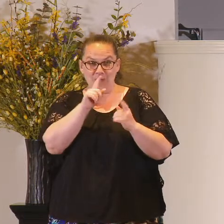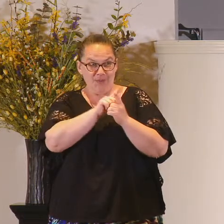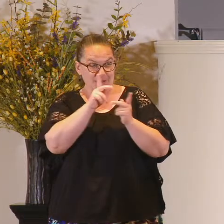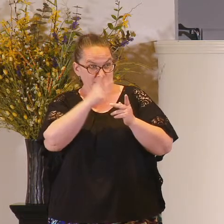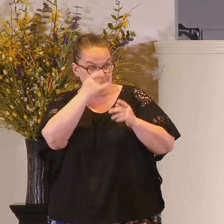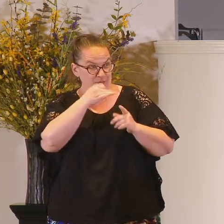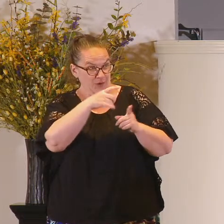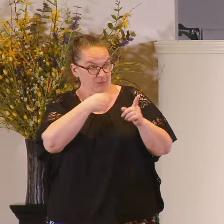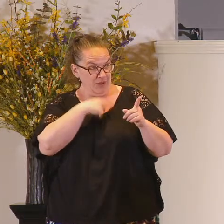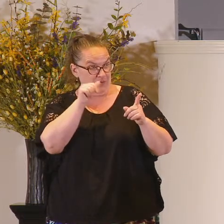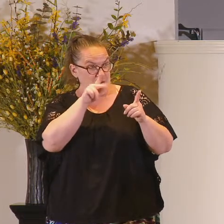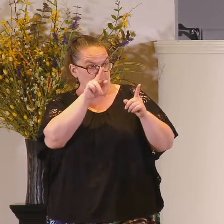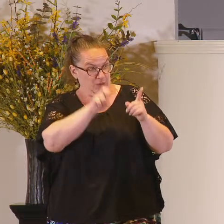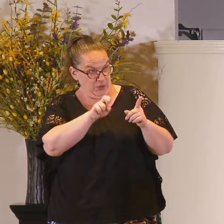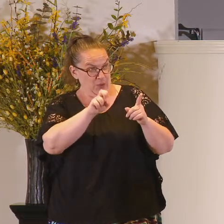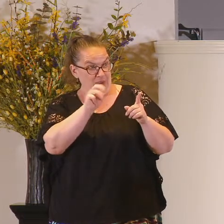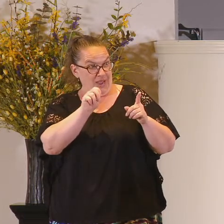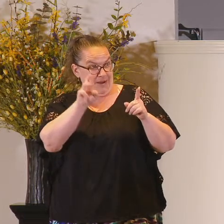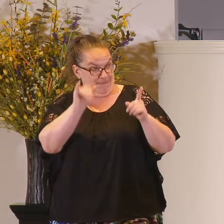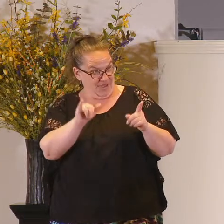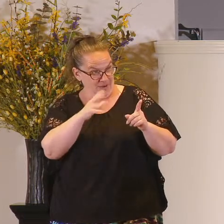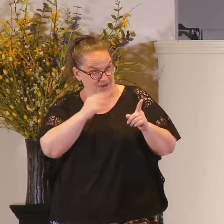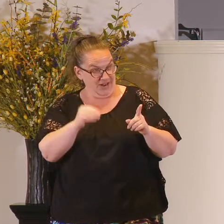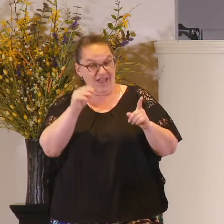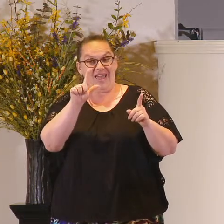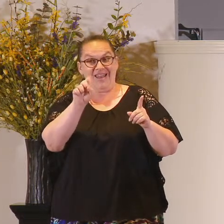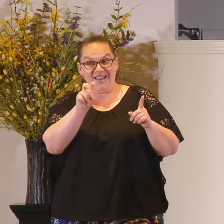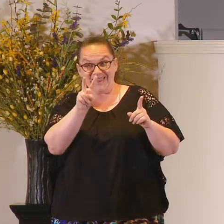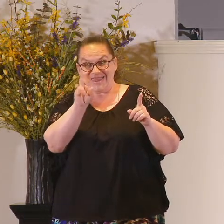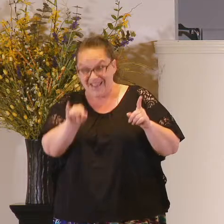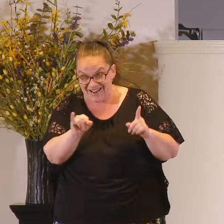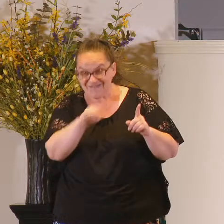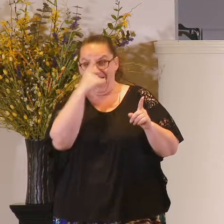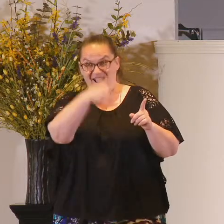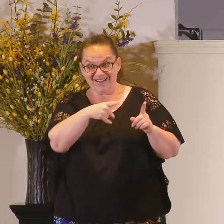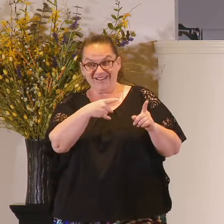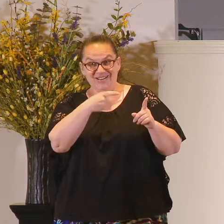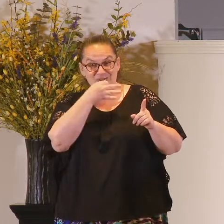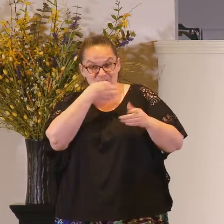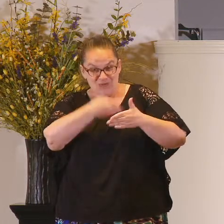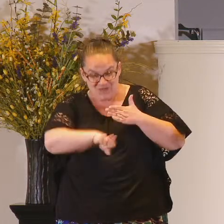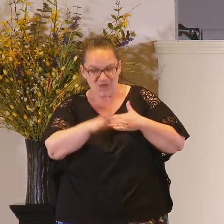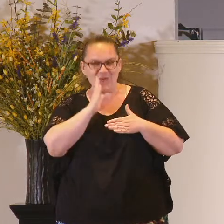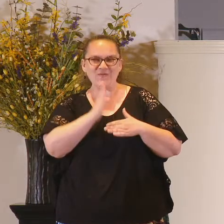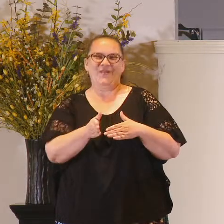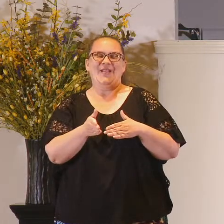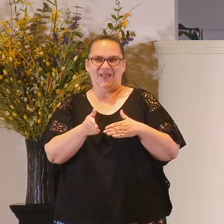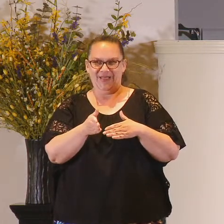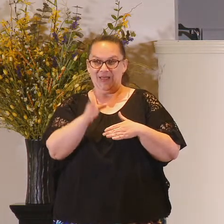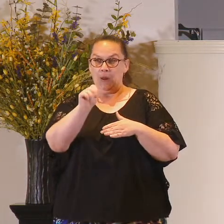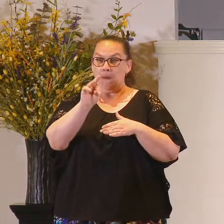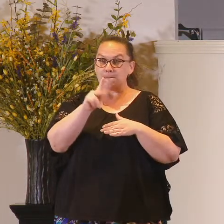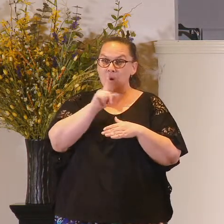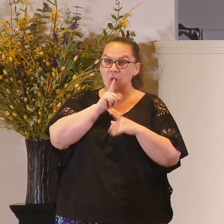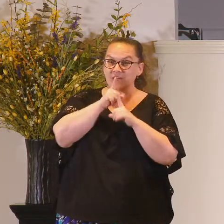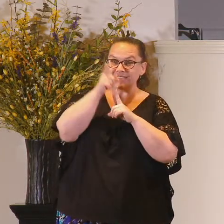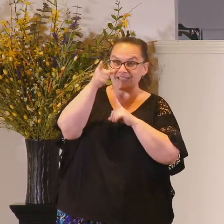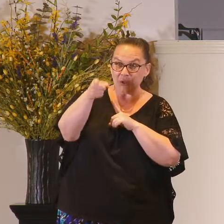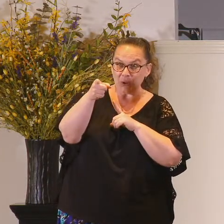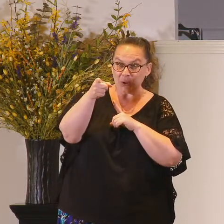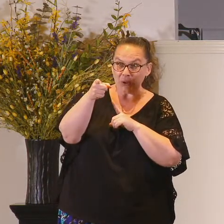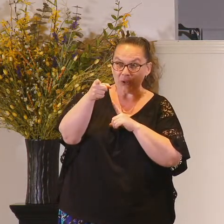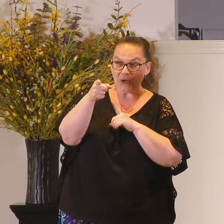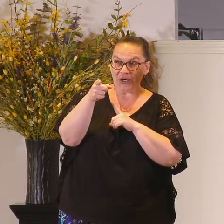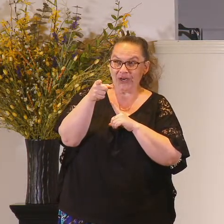you here. We have Luke and Mary and Levi to come soon. Mark is over here.